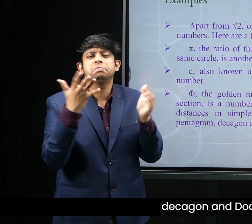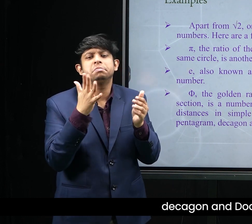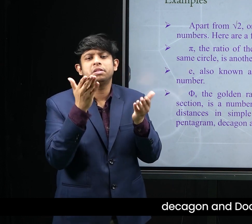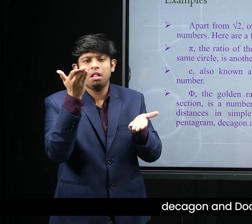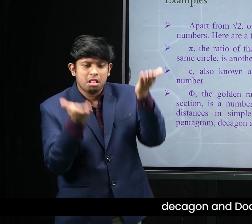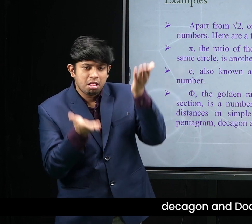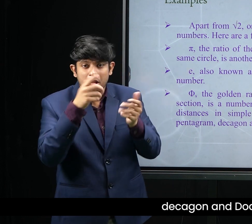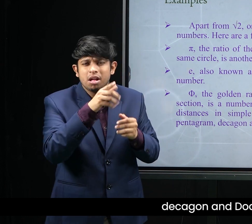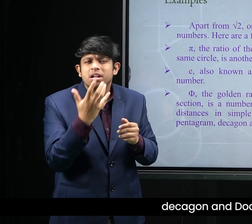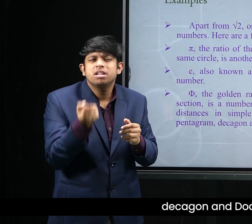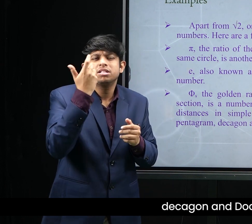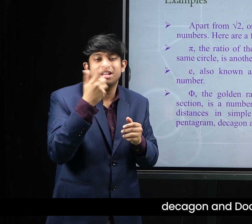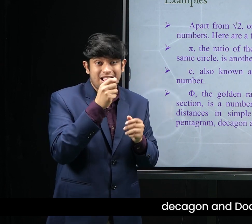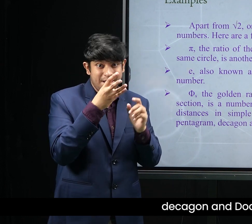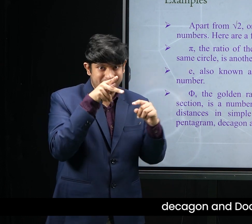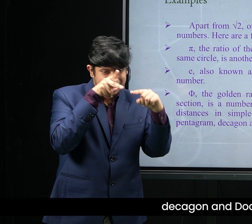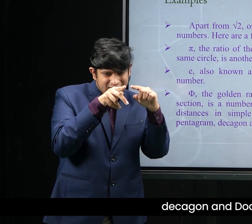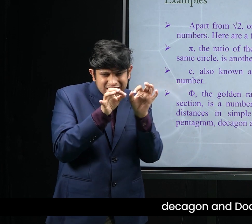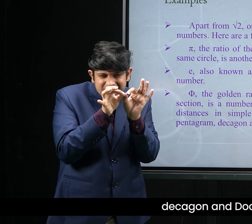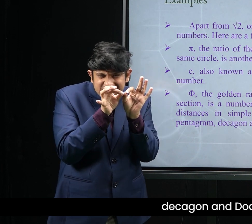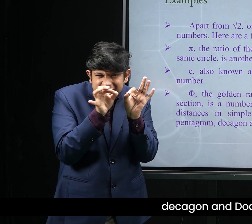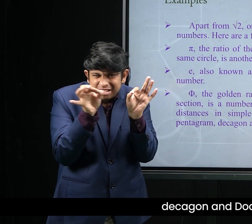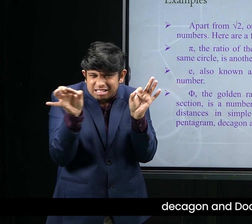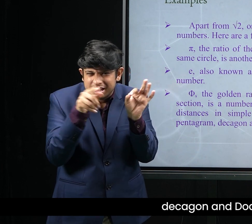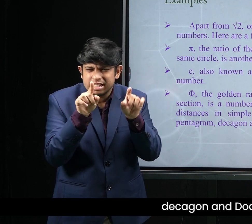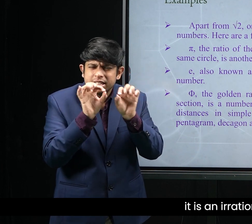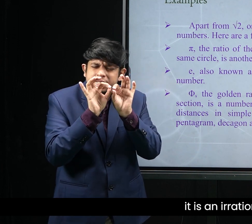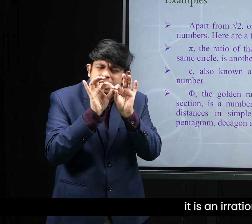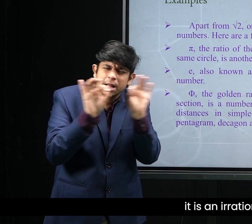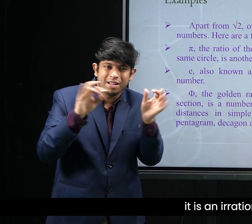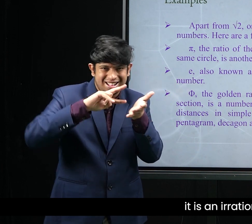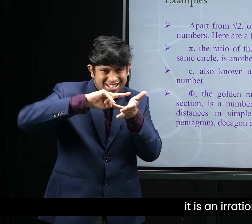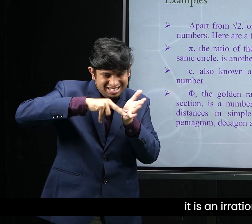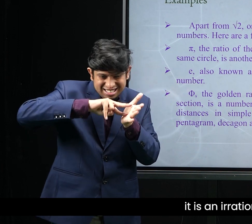decagon, and dodecahedron, etc. It is an irrational number.